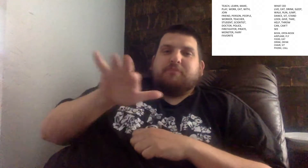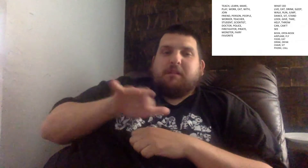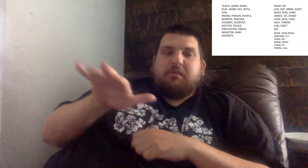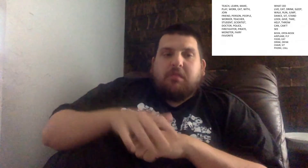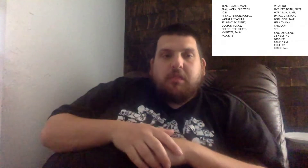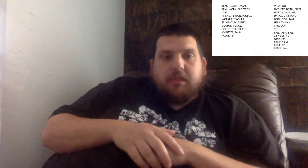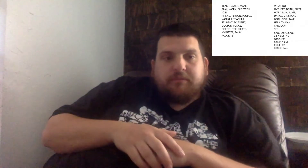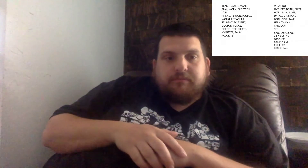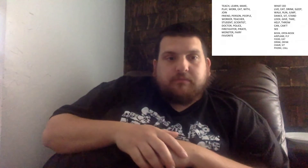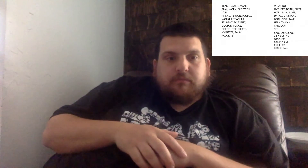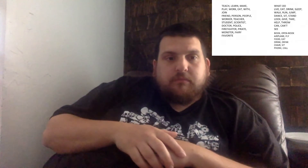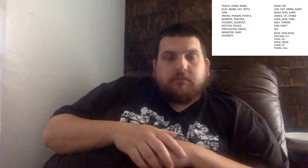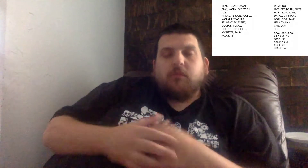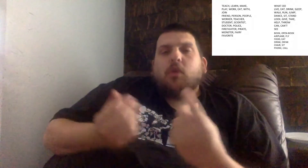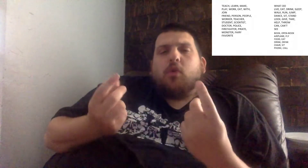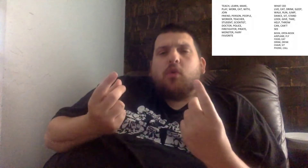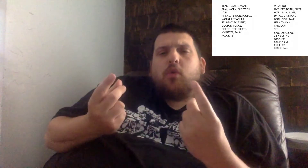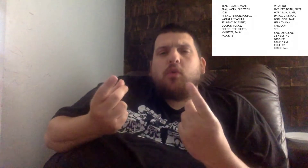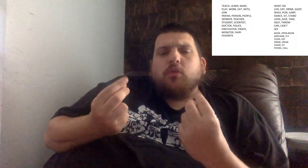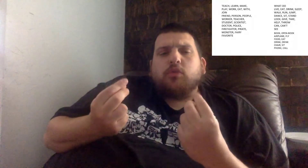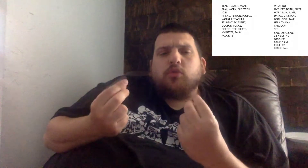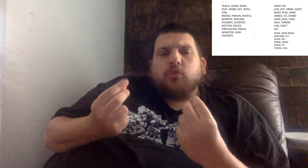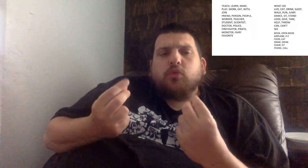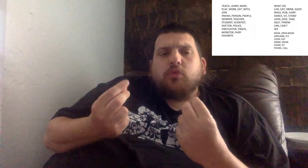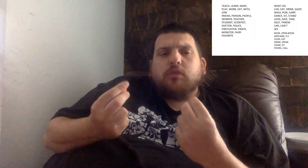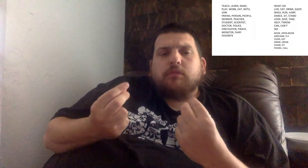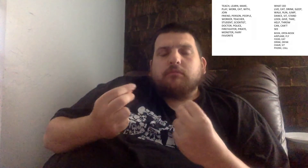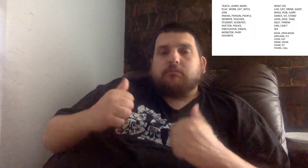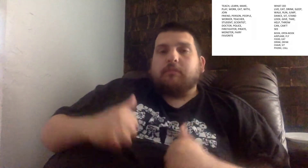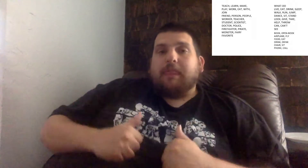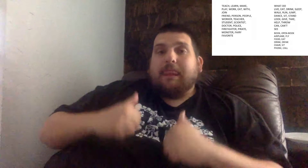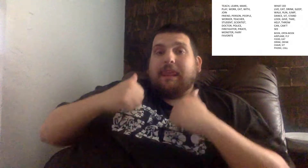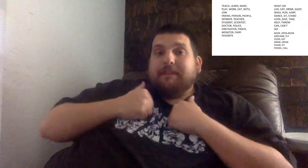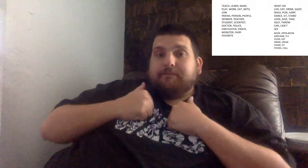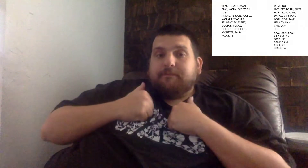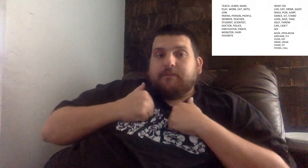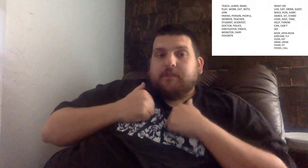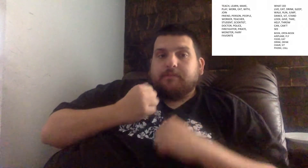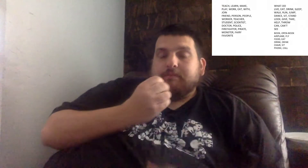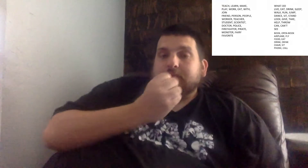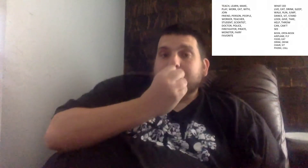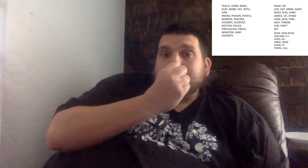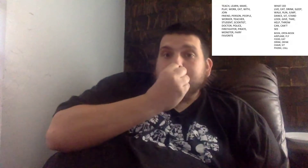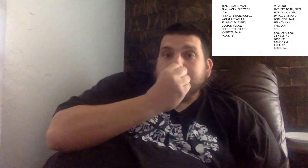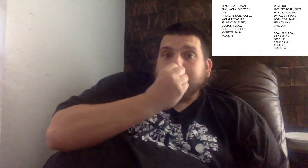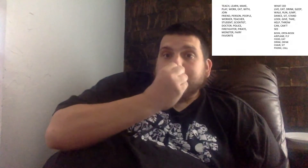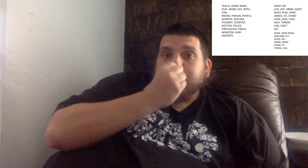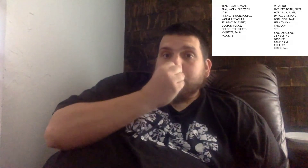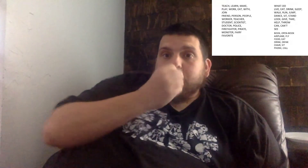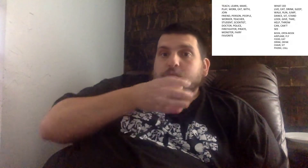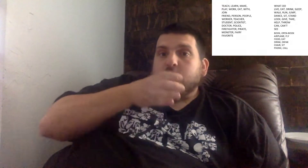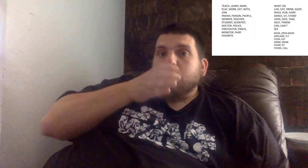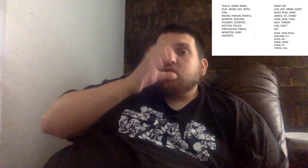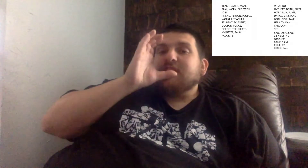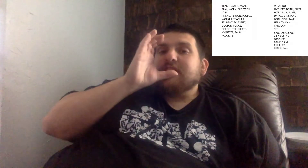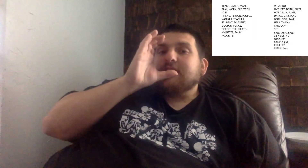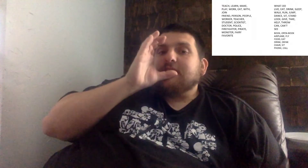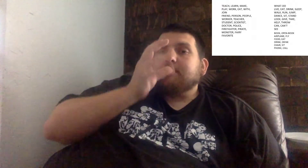but I tend to fingerspell it. What do? Live, eat,